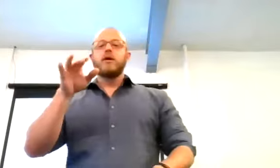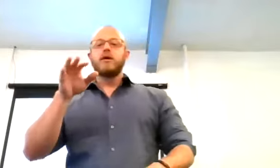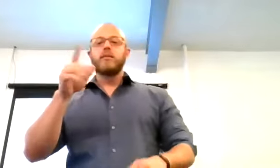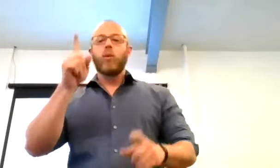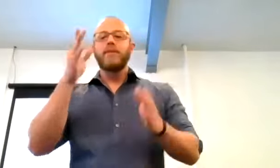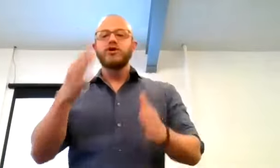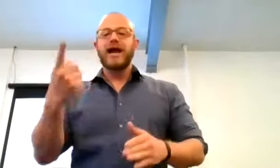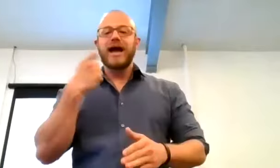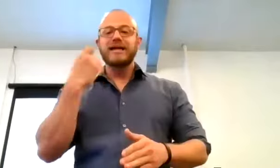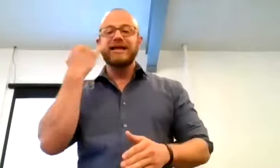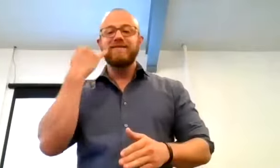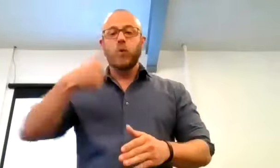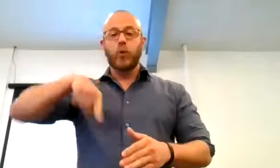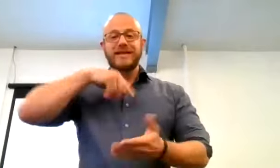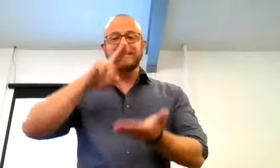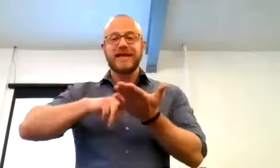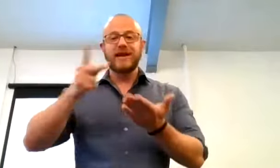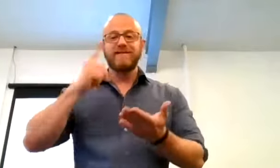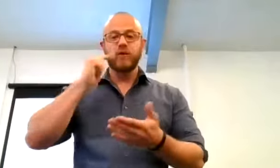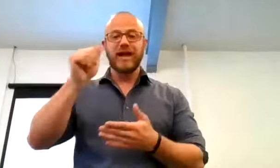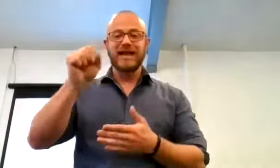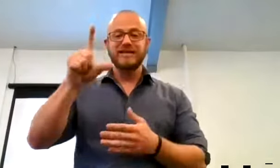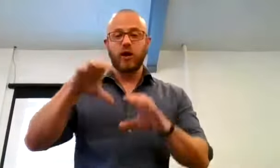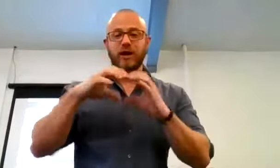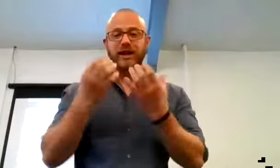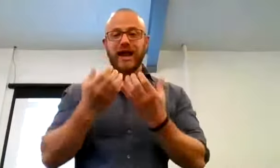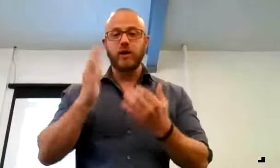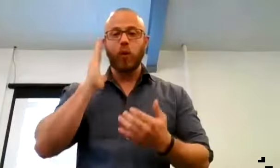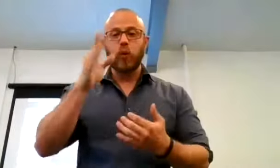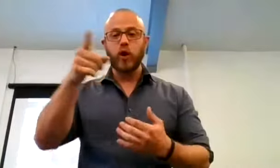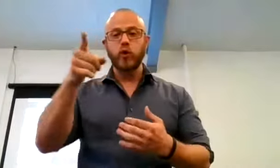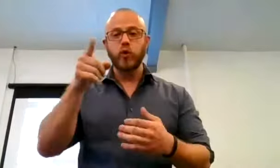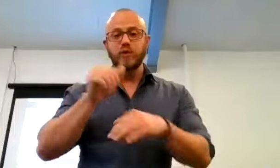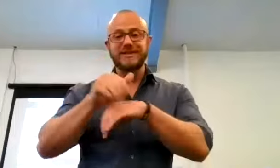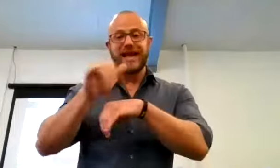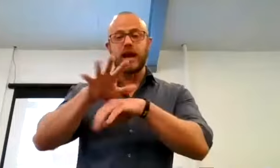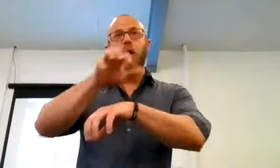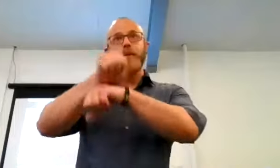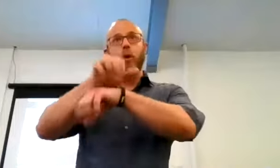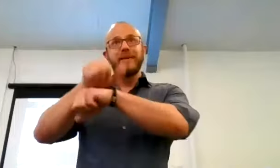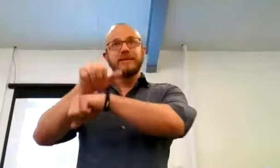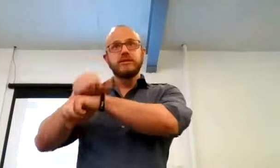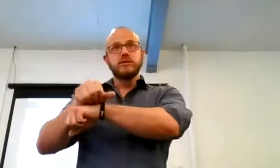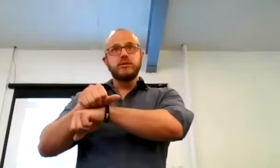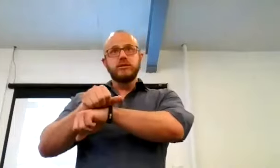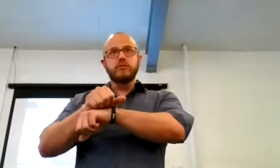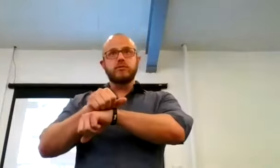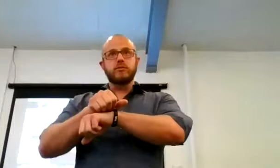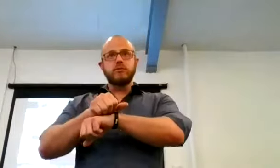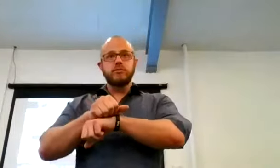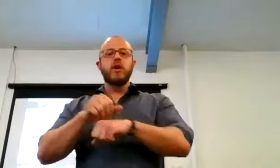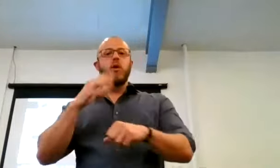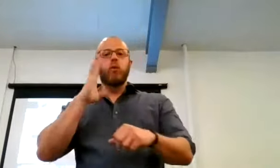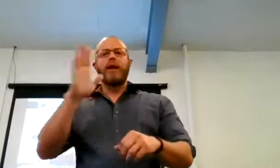Yes. One person asked if there's a sign up for an ASL class, will I be sending out like appointments and things like